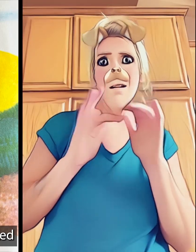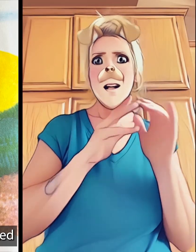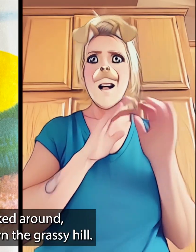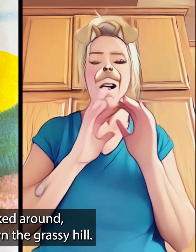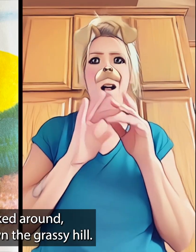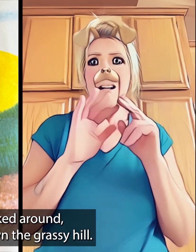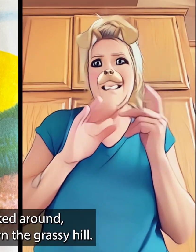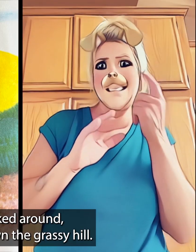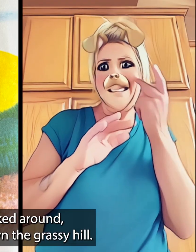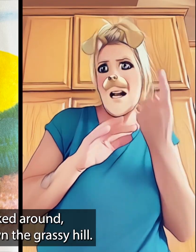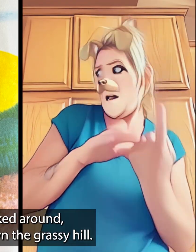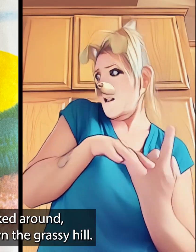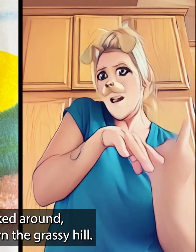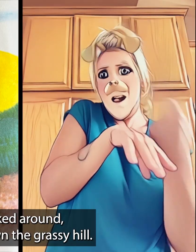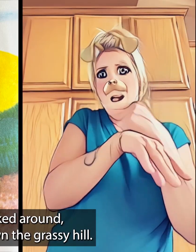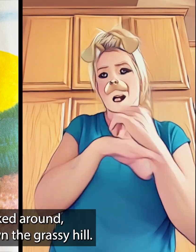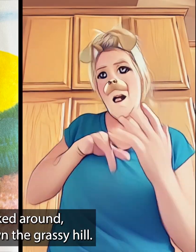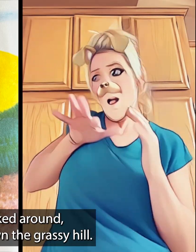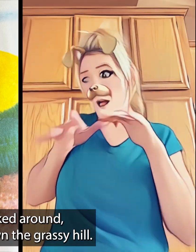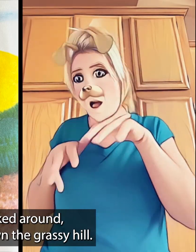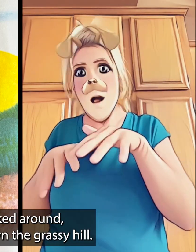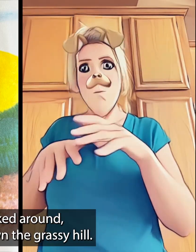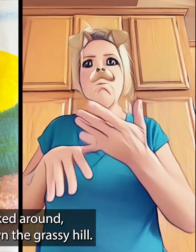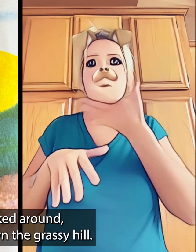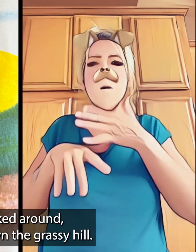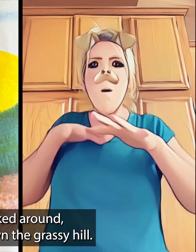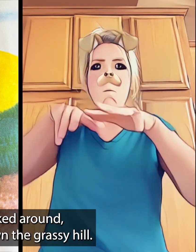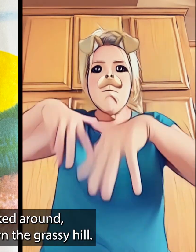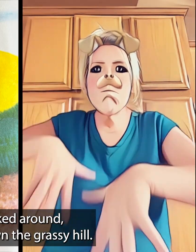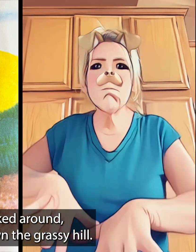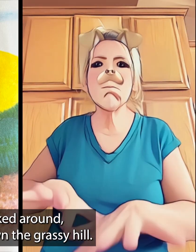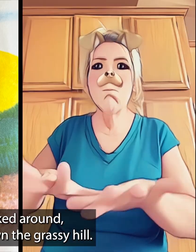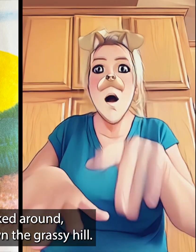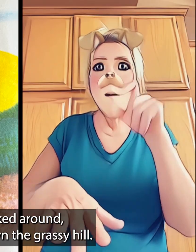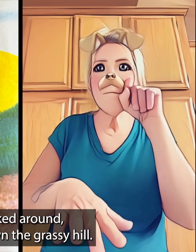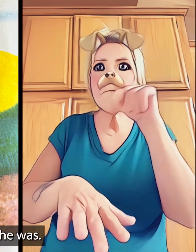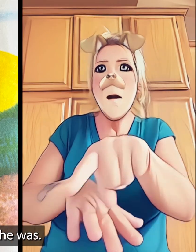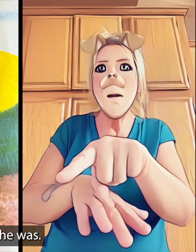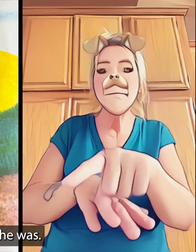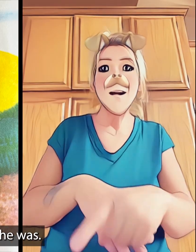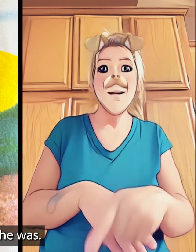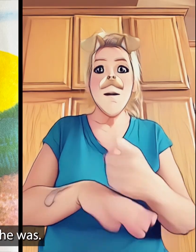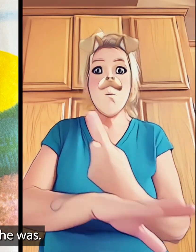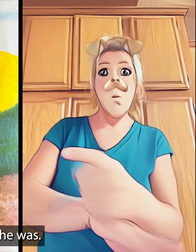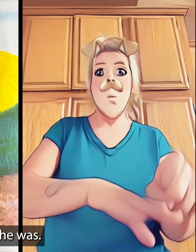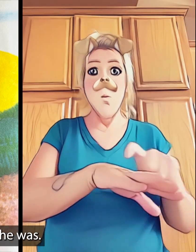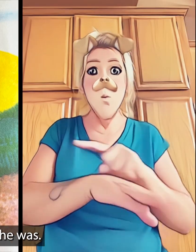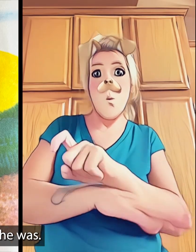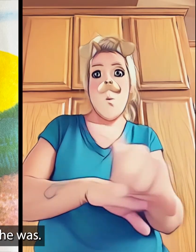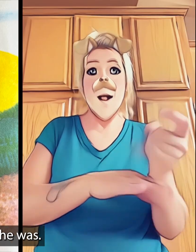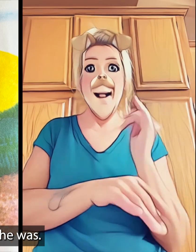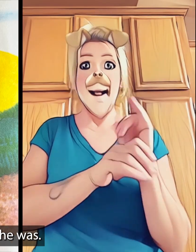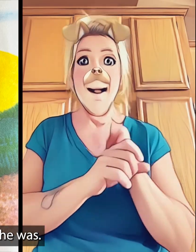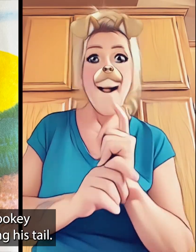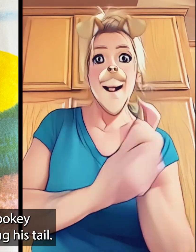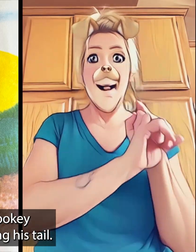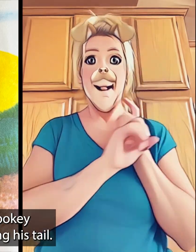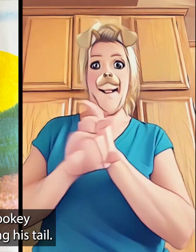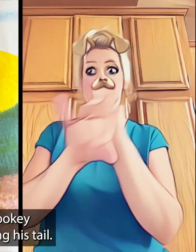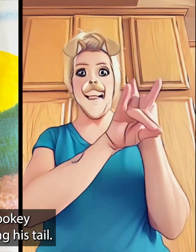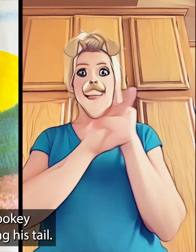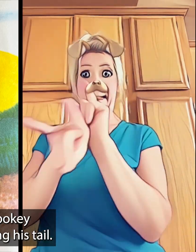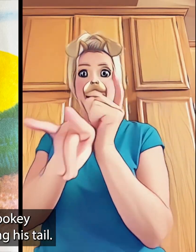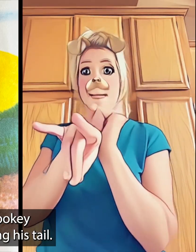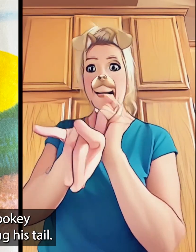So they looked around, and they looked around, and then they looked down the grassy hill, and finally, there he was! They